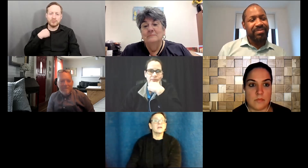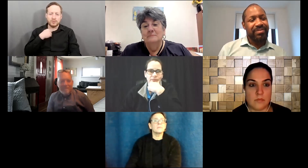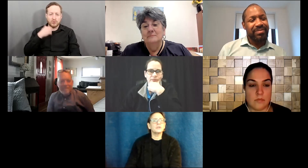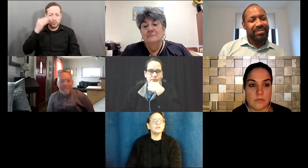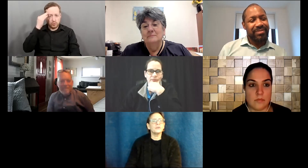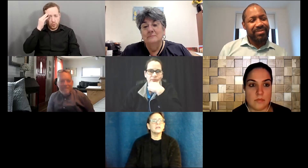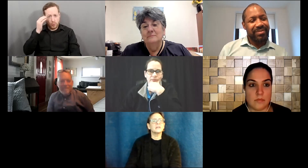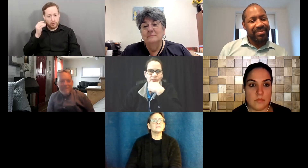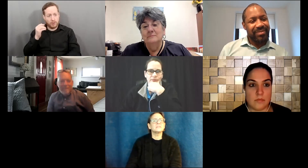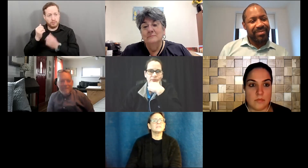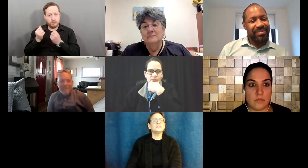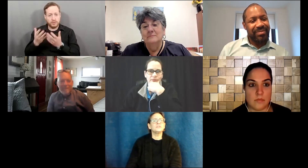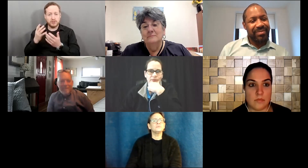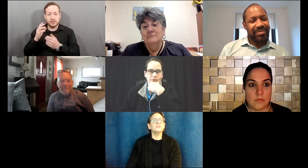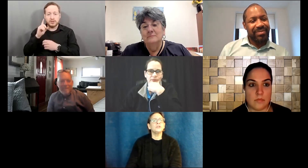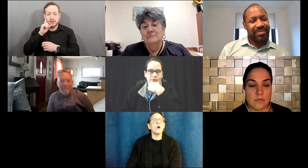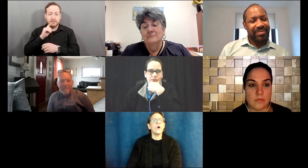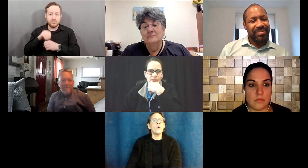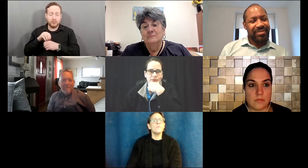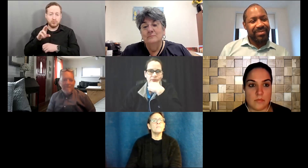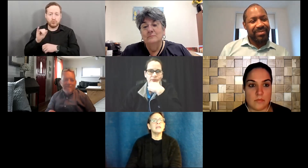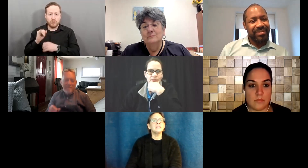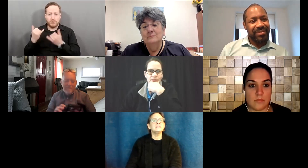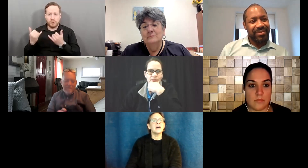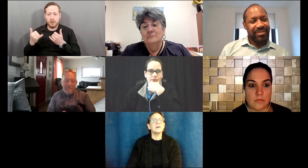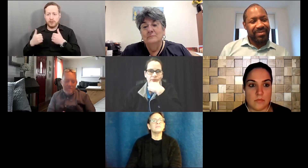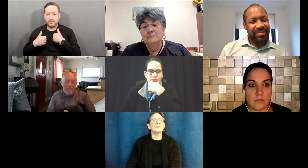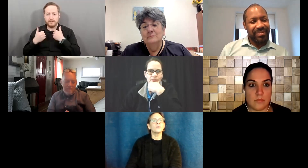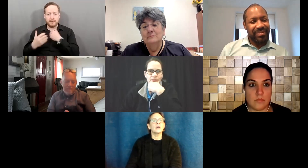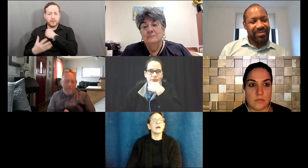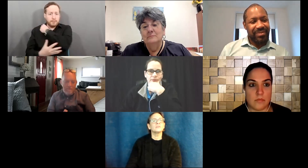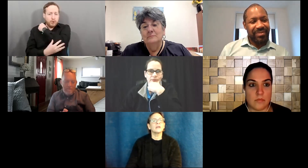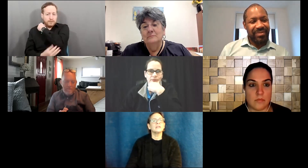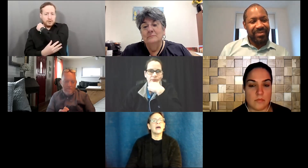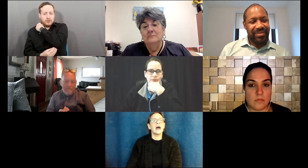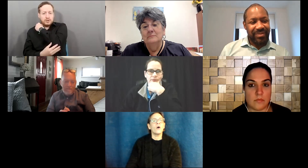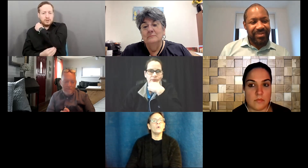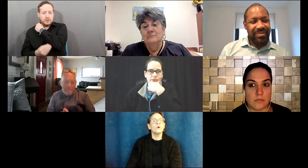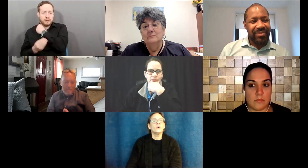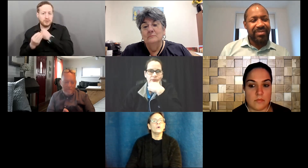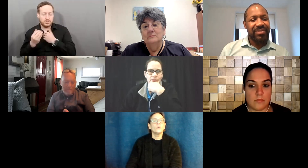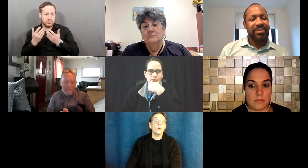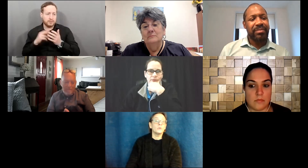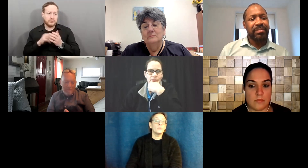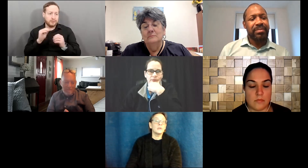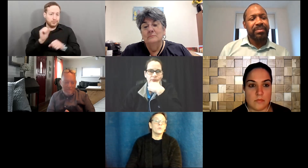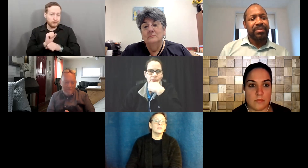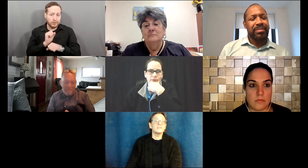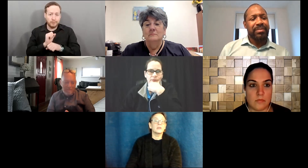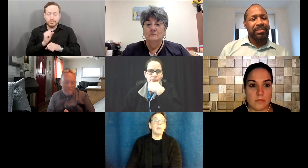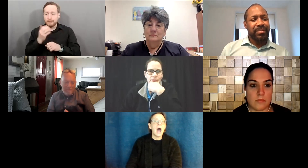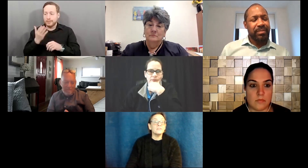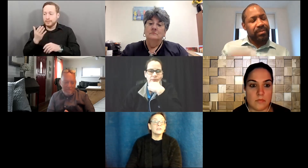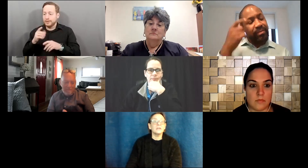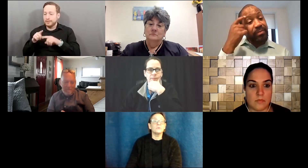Tim saying, I'm curious, do you know many deaf in Rhode Island right now? Well, we know many who are